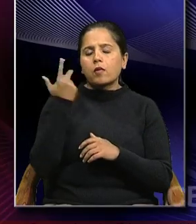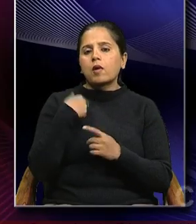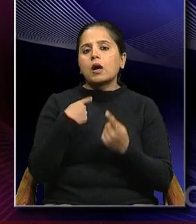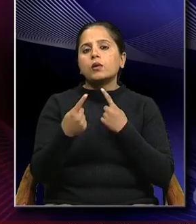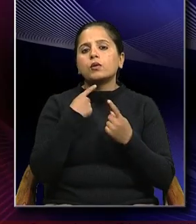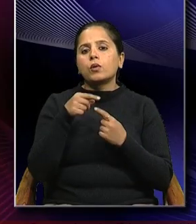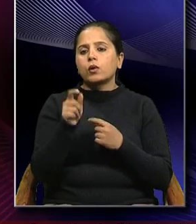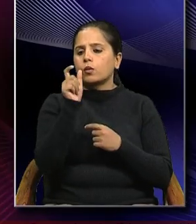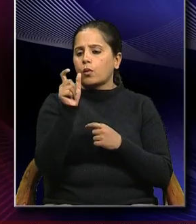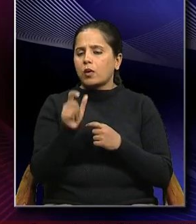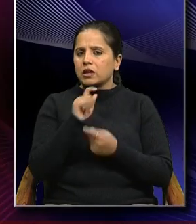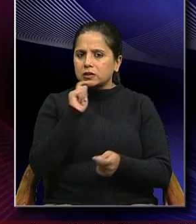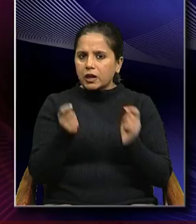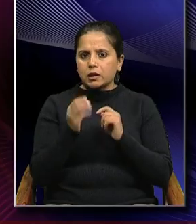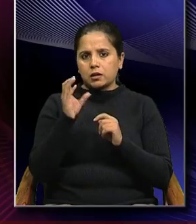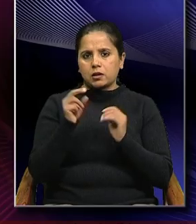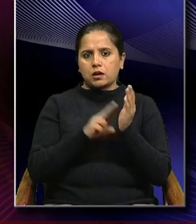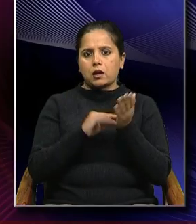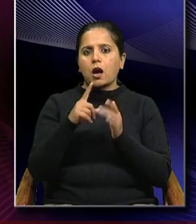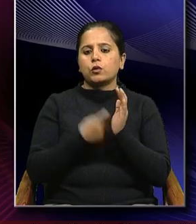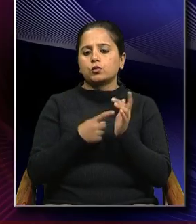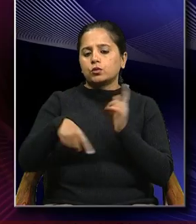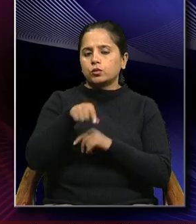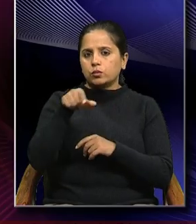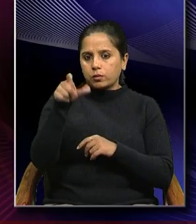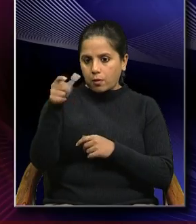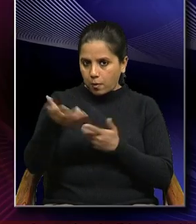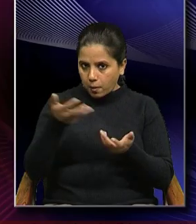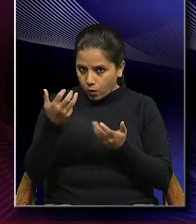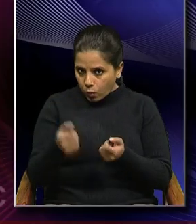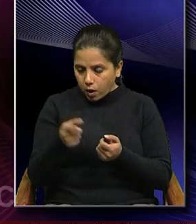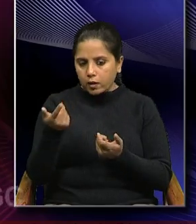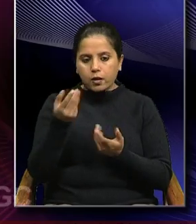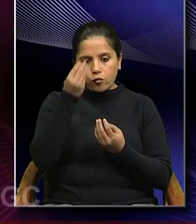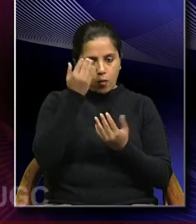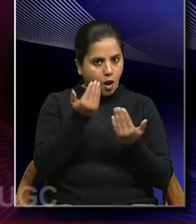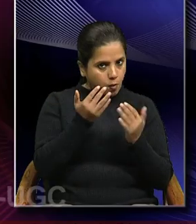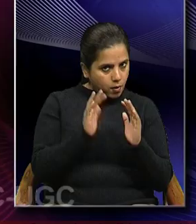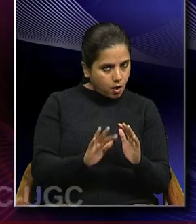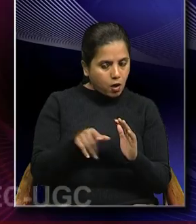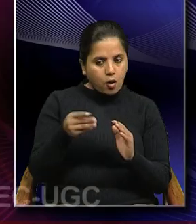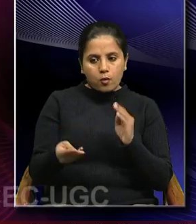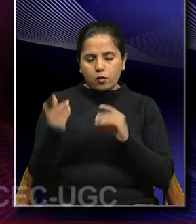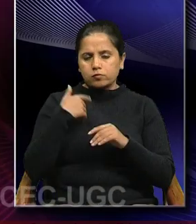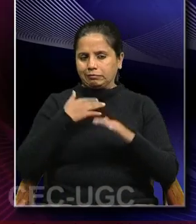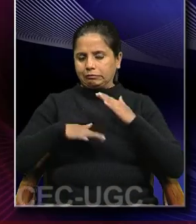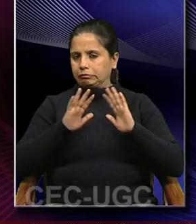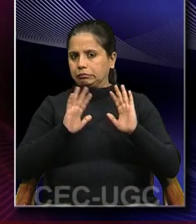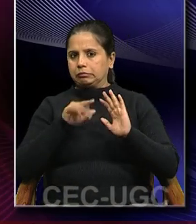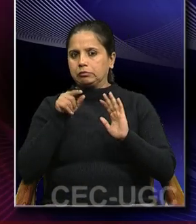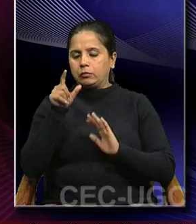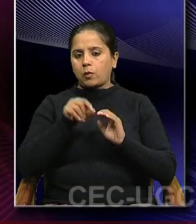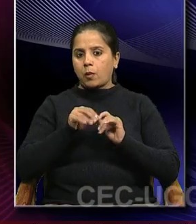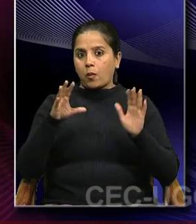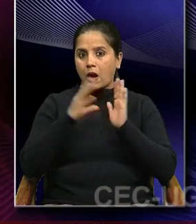about this word changing consumers? Here we mean by the availability of information and an increased resistance in mass